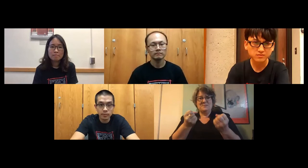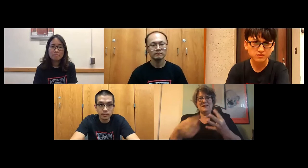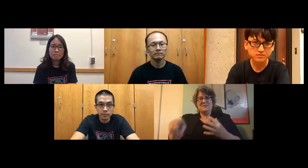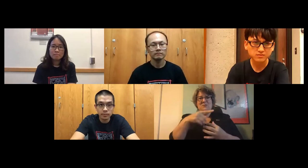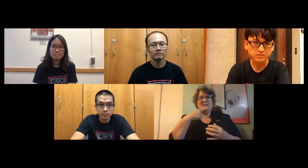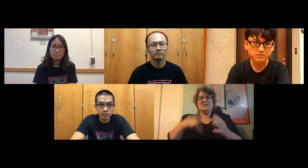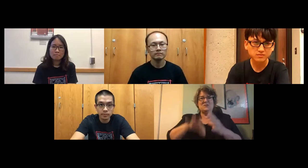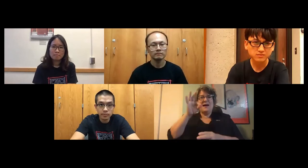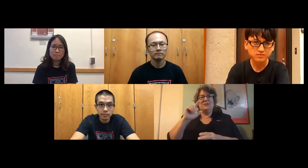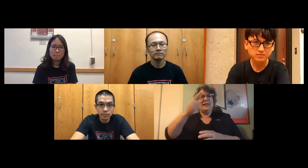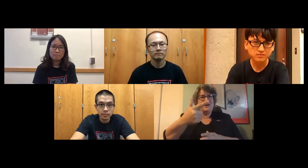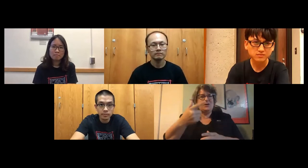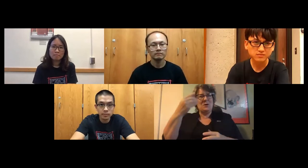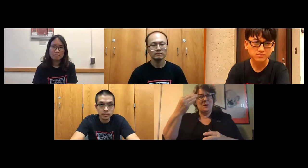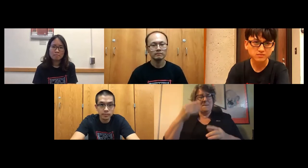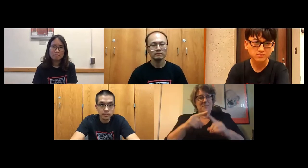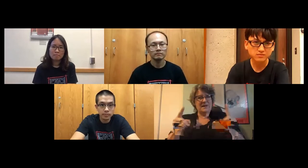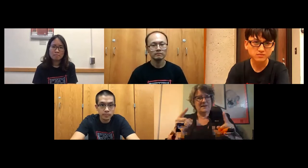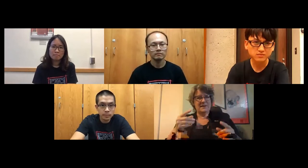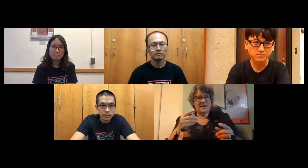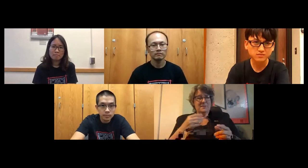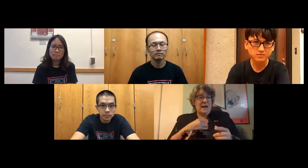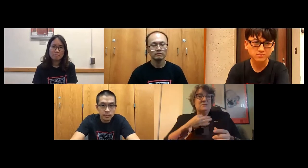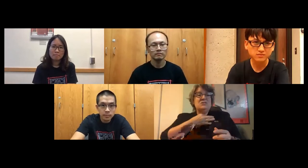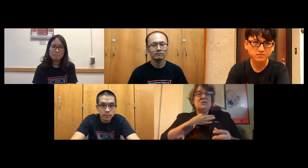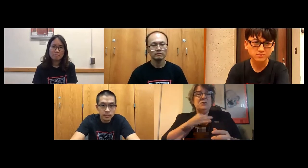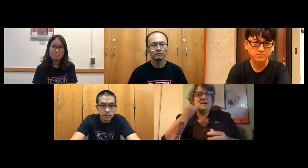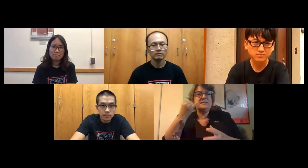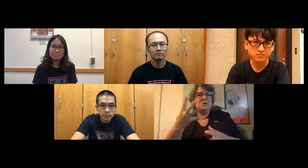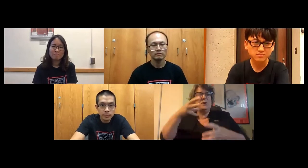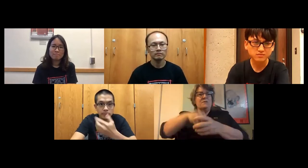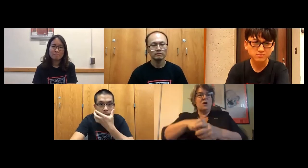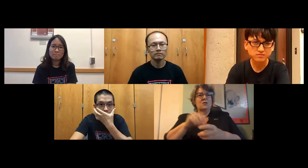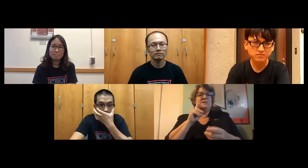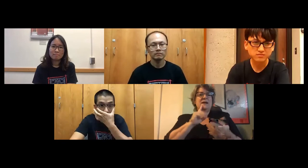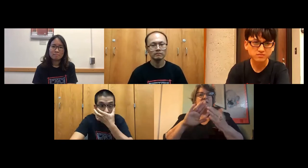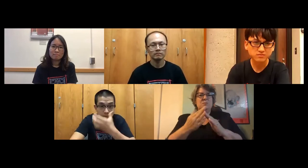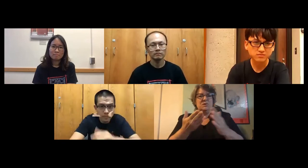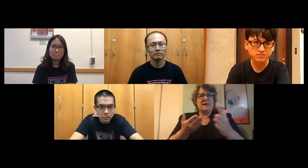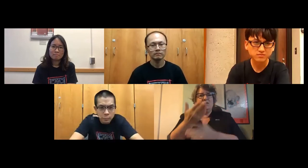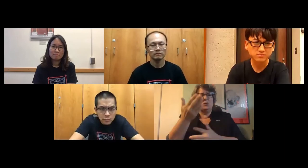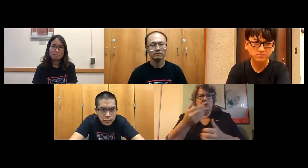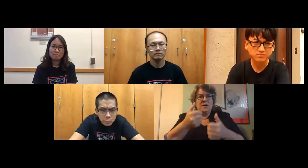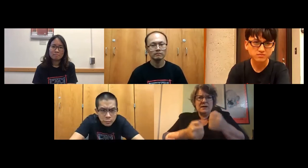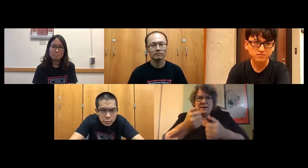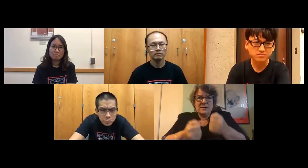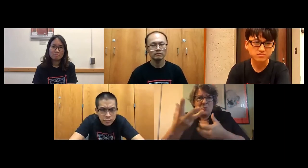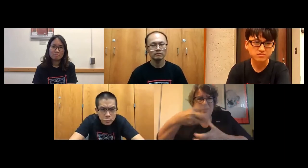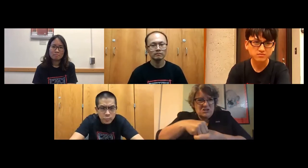of you said you found later, but I was just curious if you were involved with deaf community through